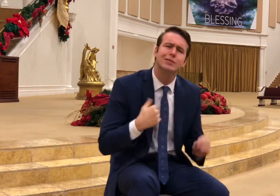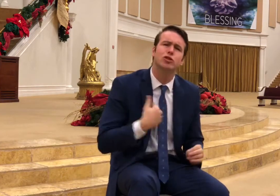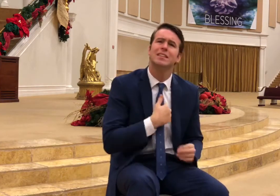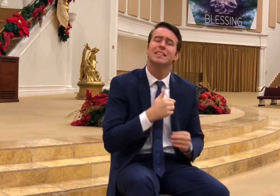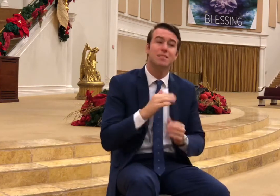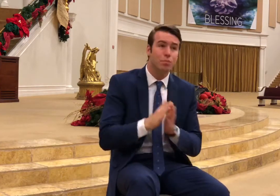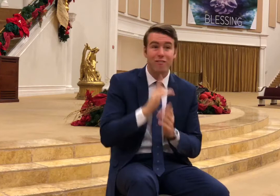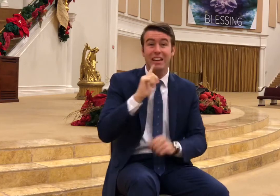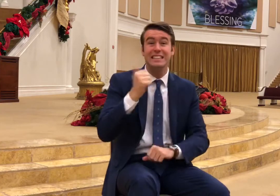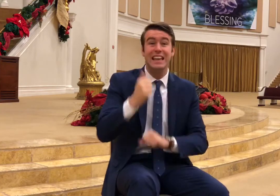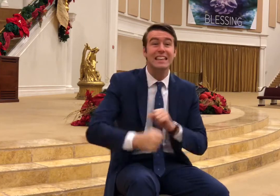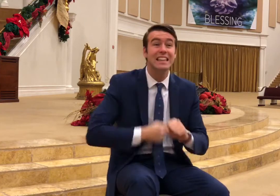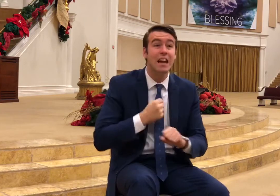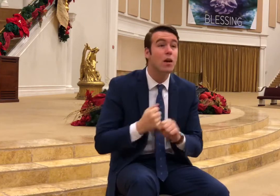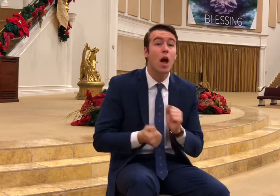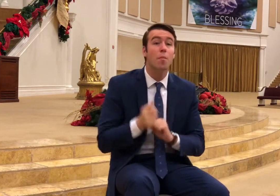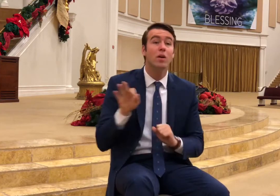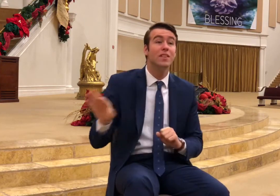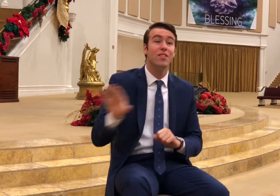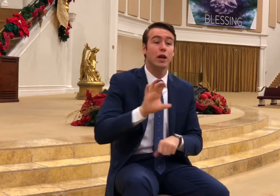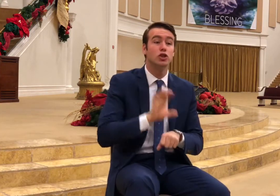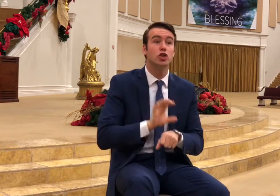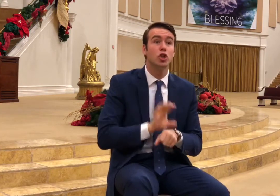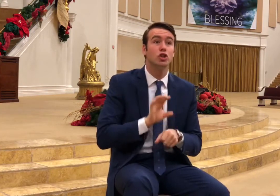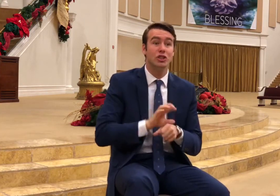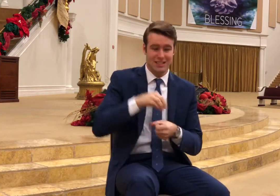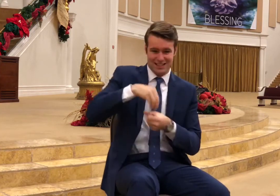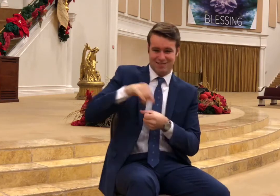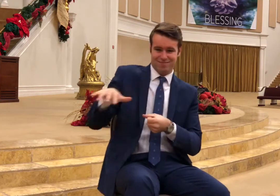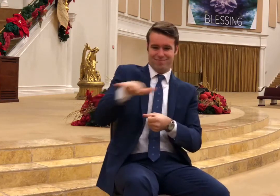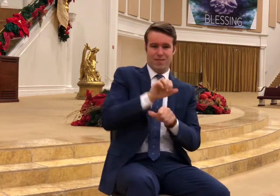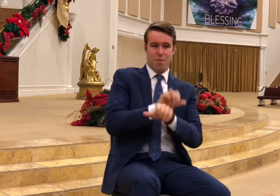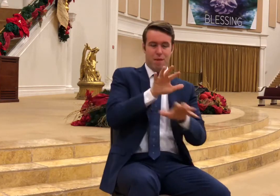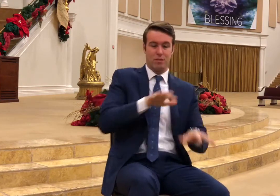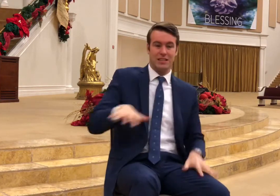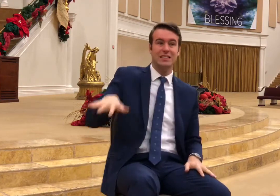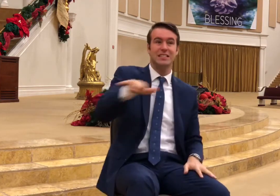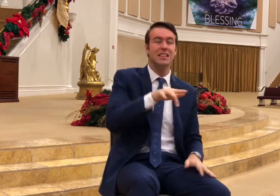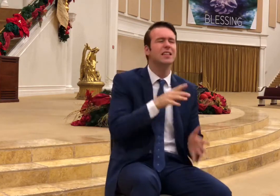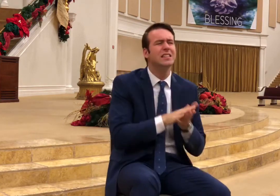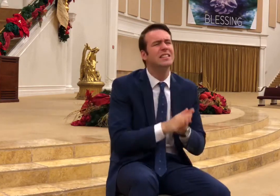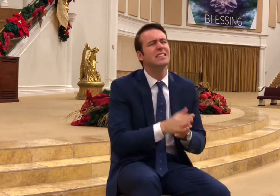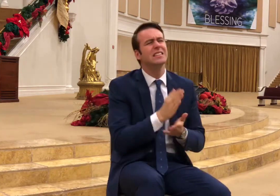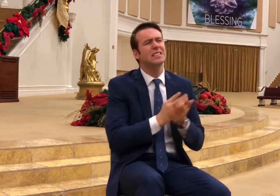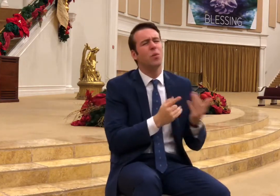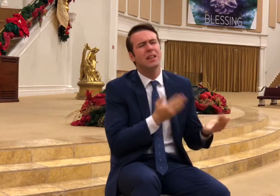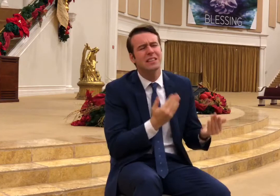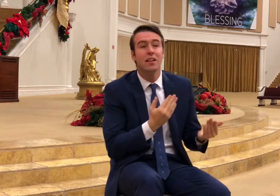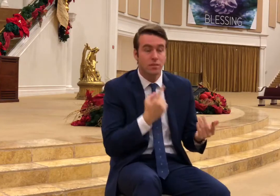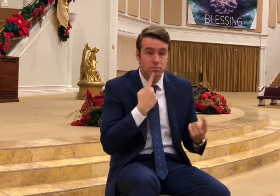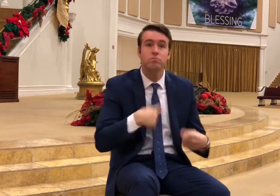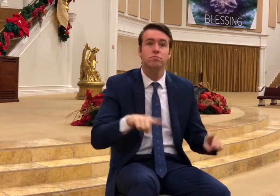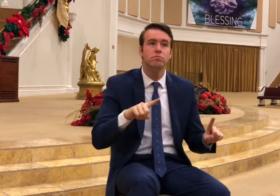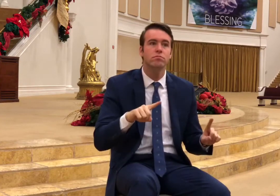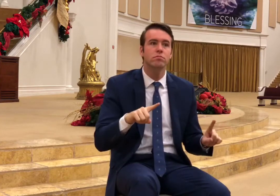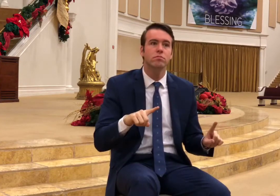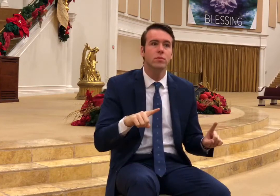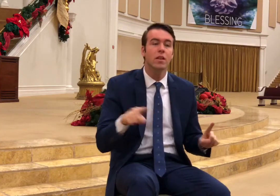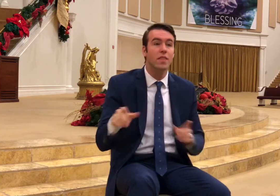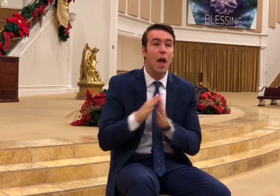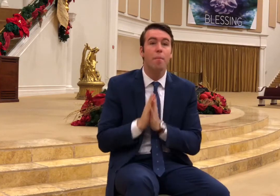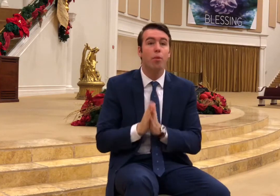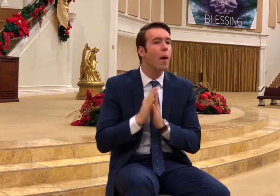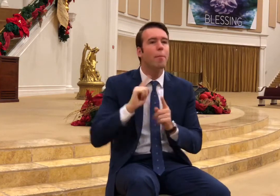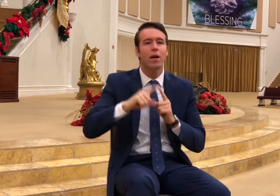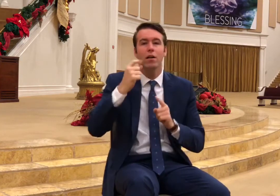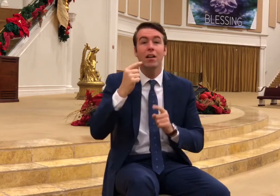someone to teach us." The majority of their churches are in the interior, the mountains of Fiji. And they had been praying, and no